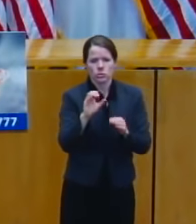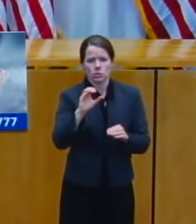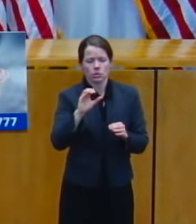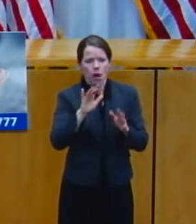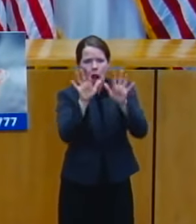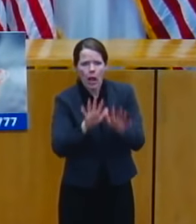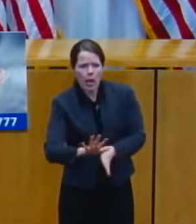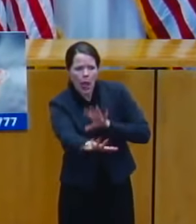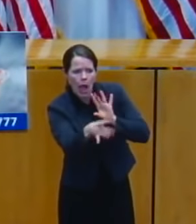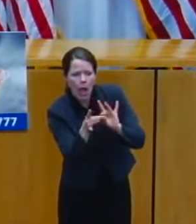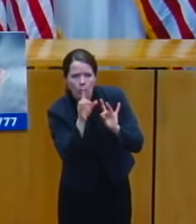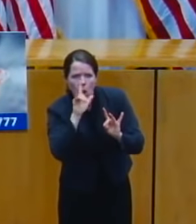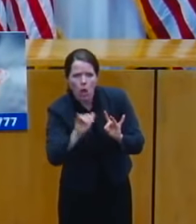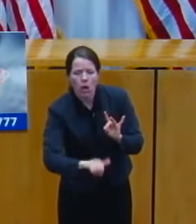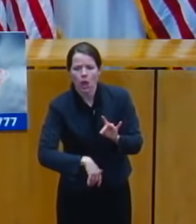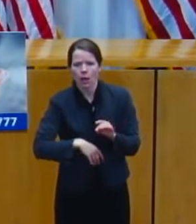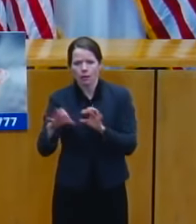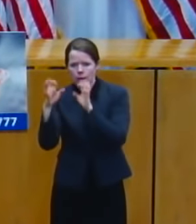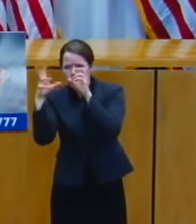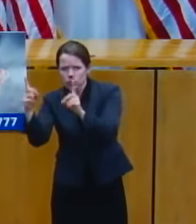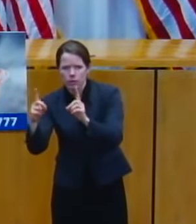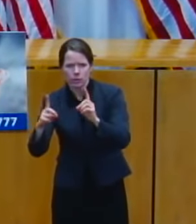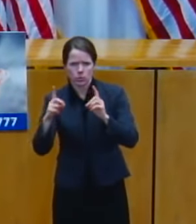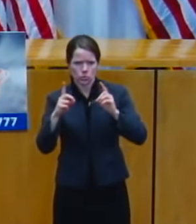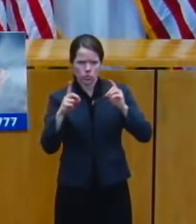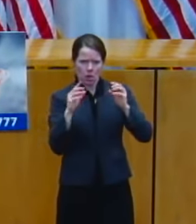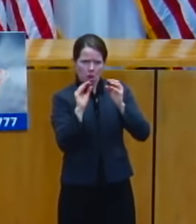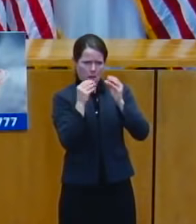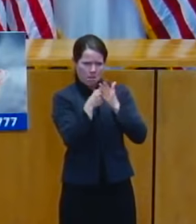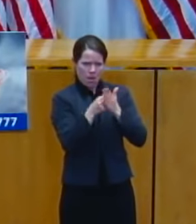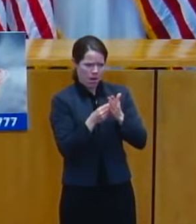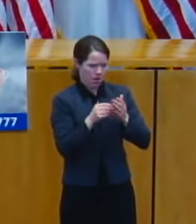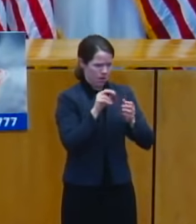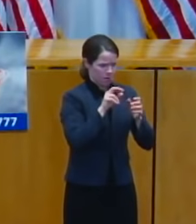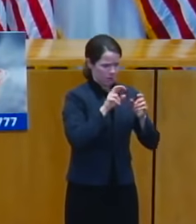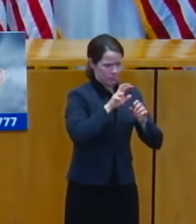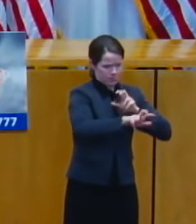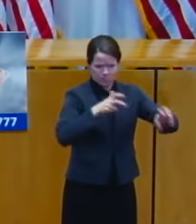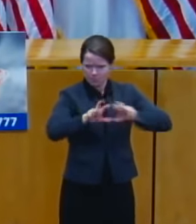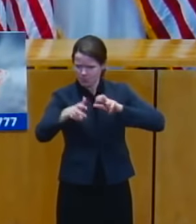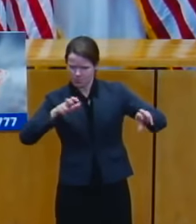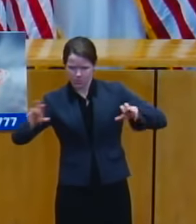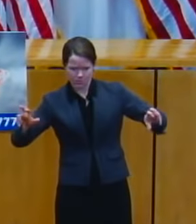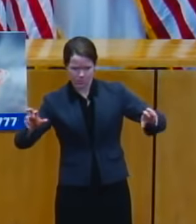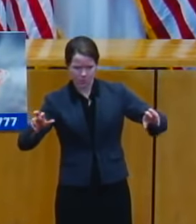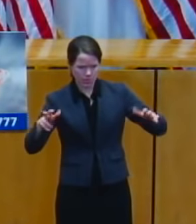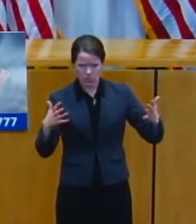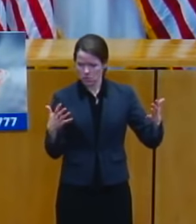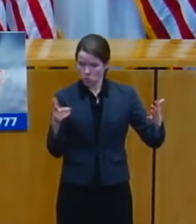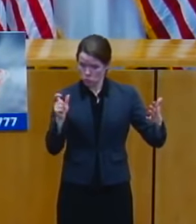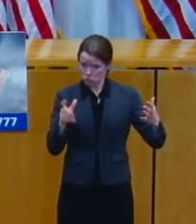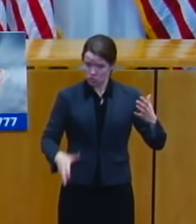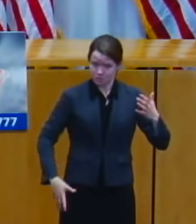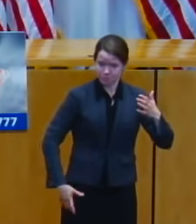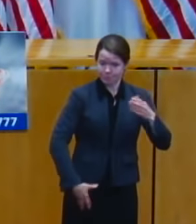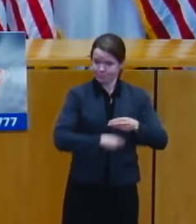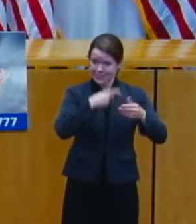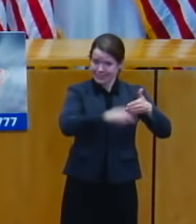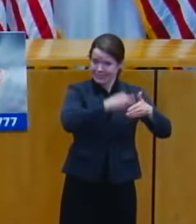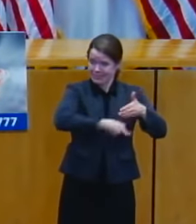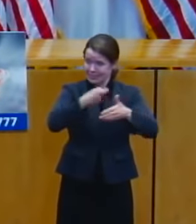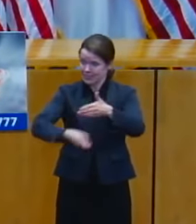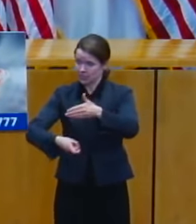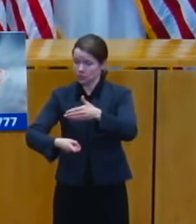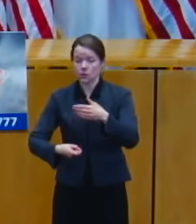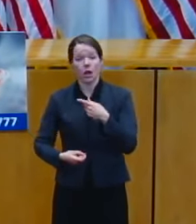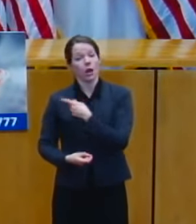So in the middle of an economic downturn where 25%, whereas a report that was issued today that said as many as 25% of our working